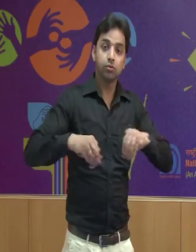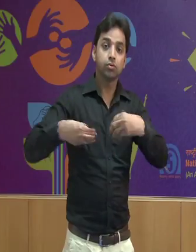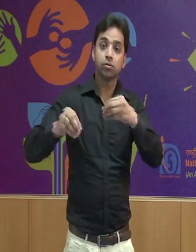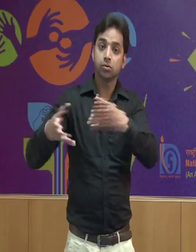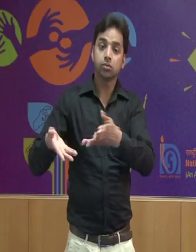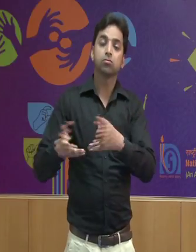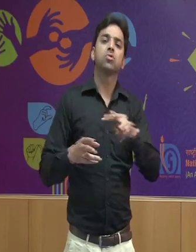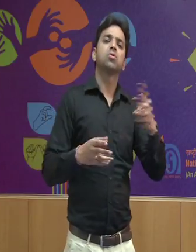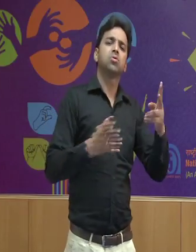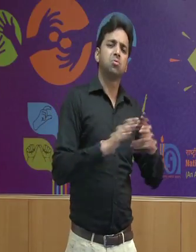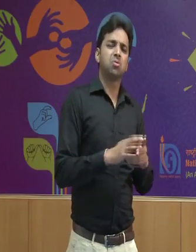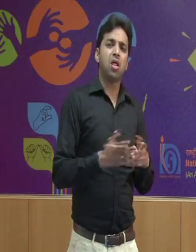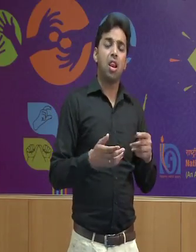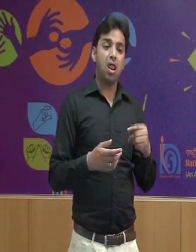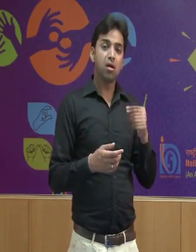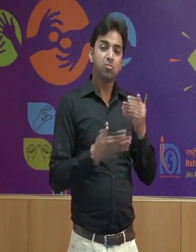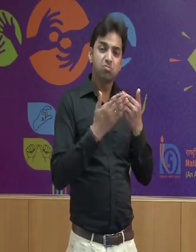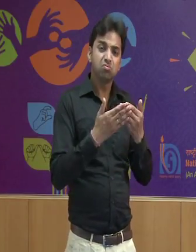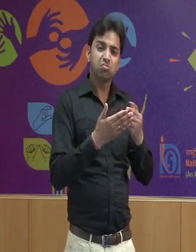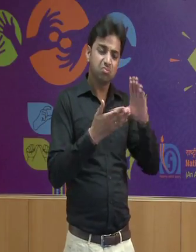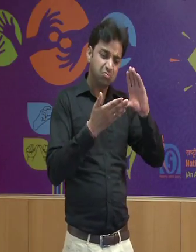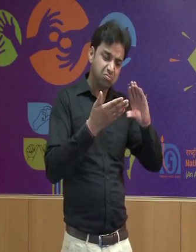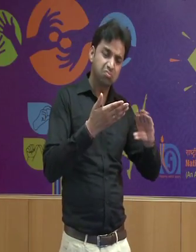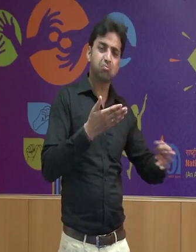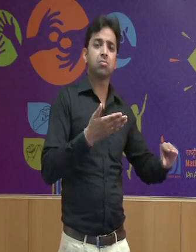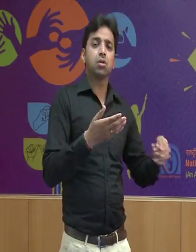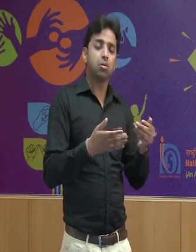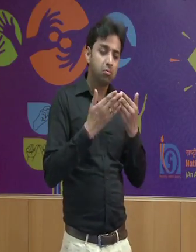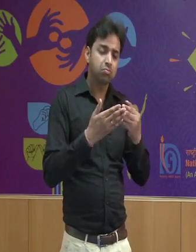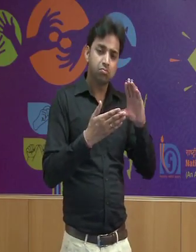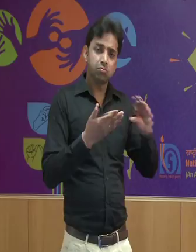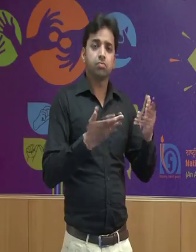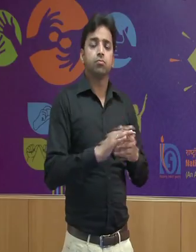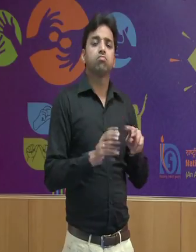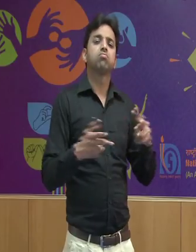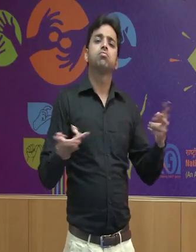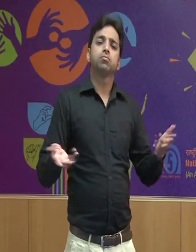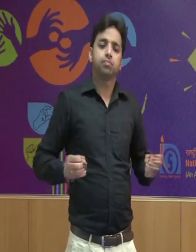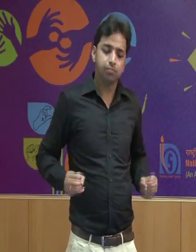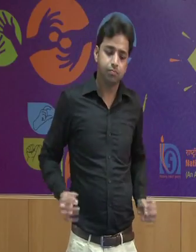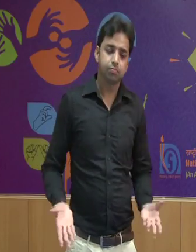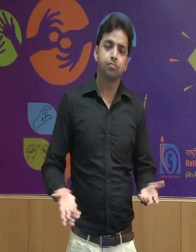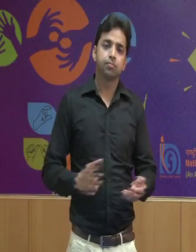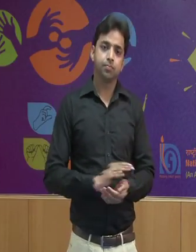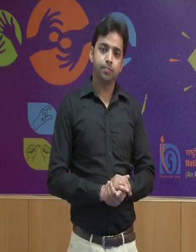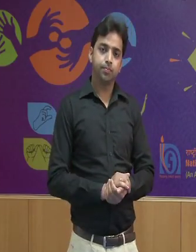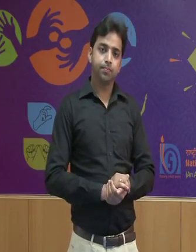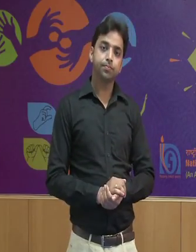and lack of education, etc. All these started.